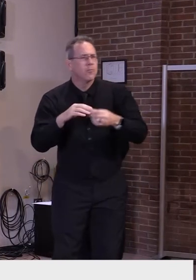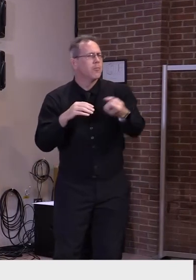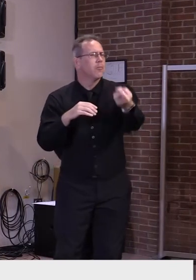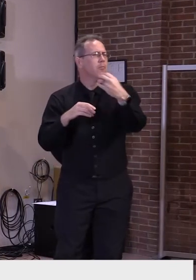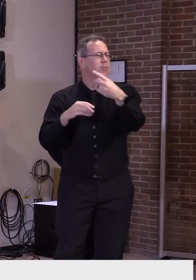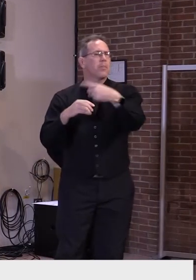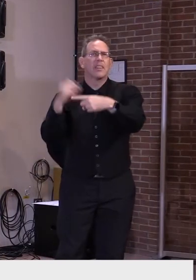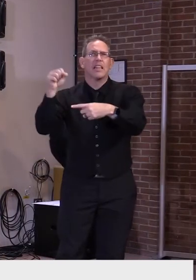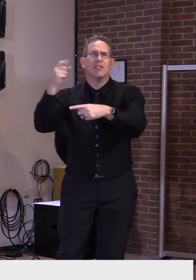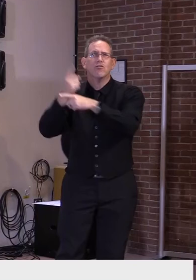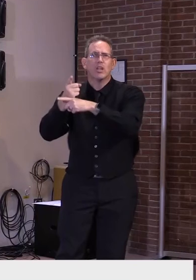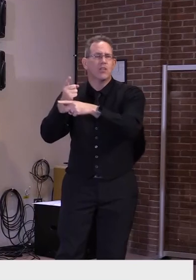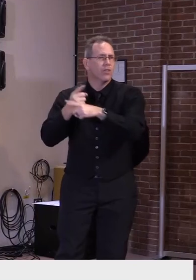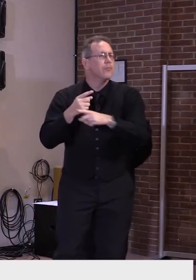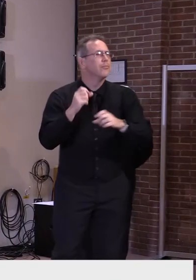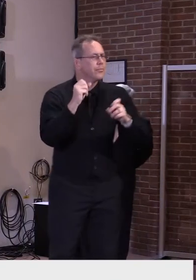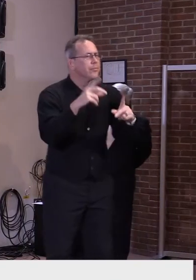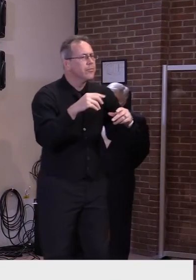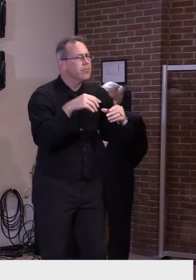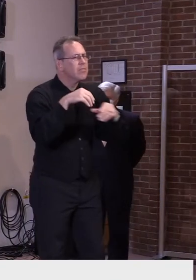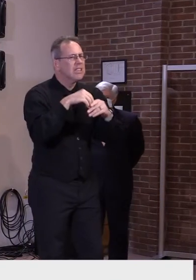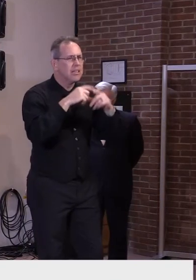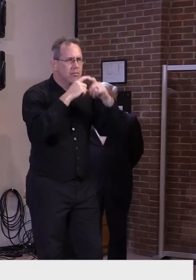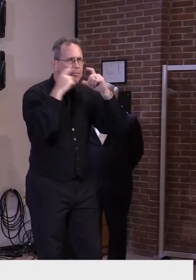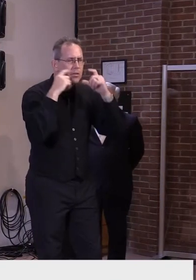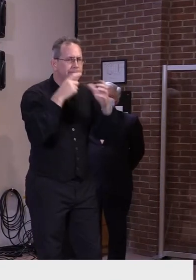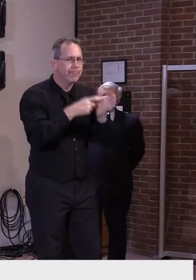any variable there.